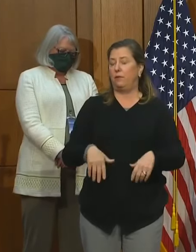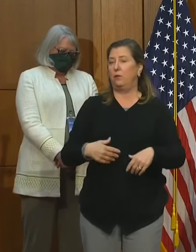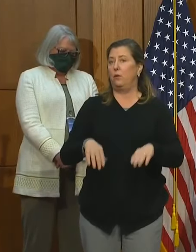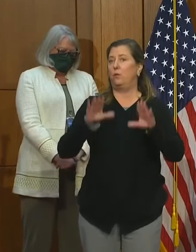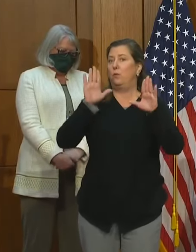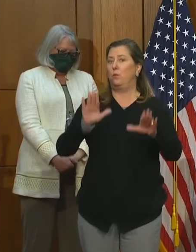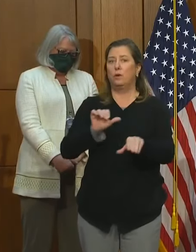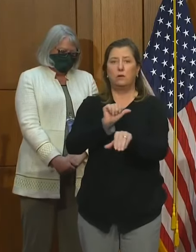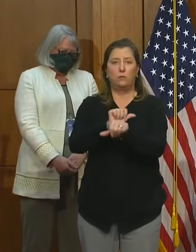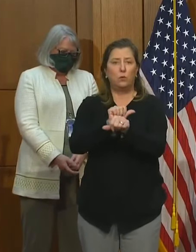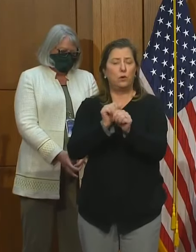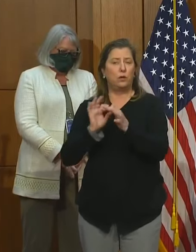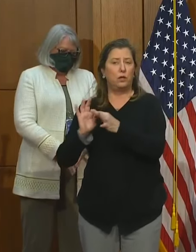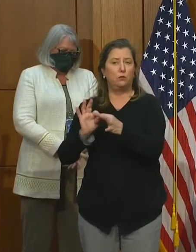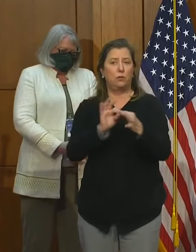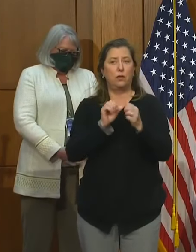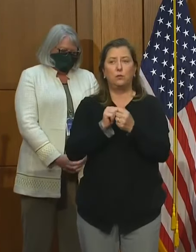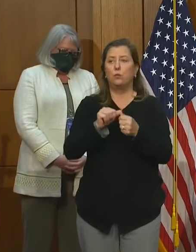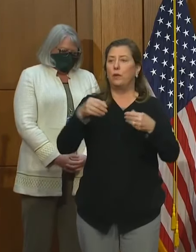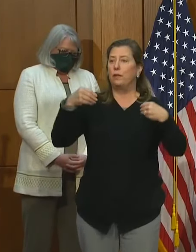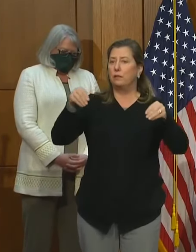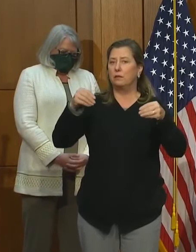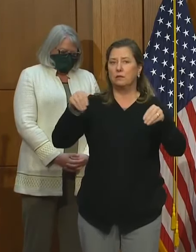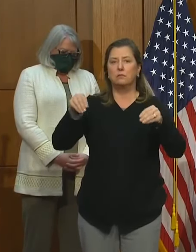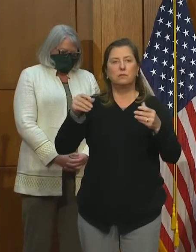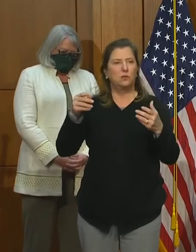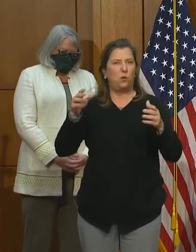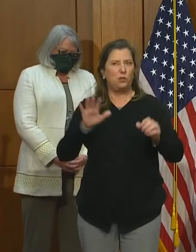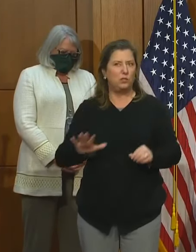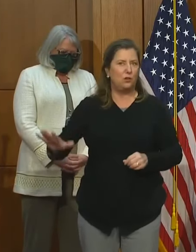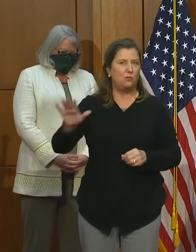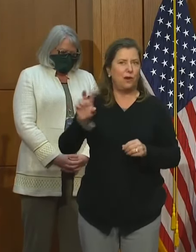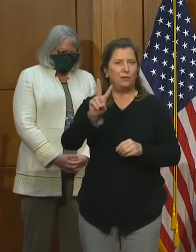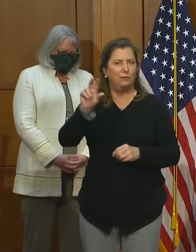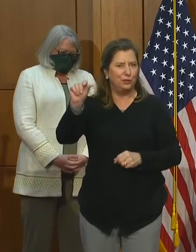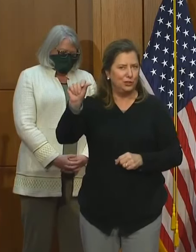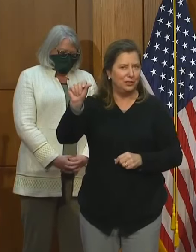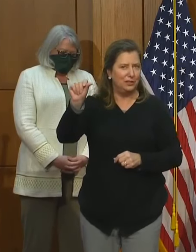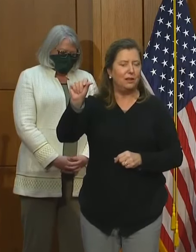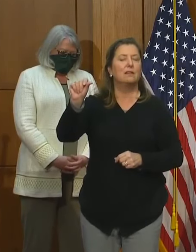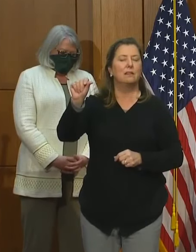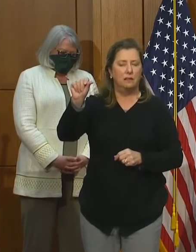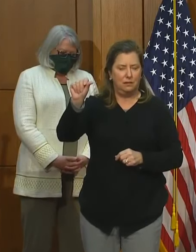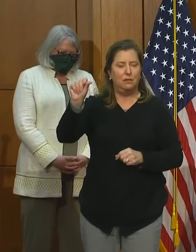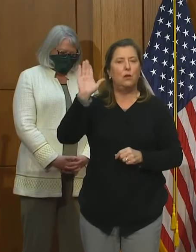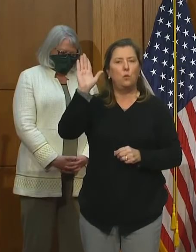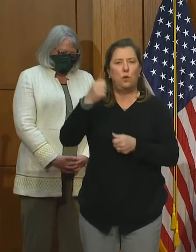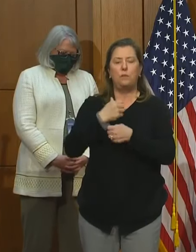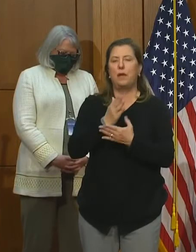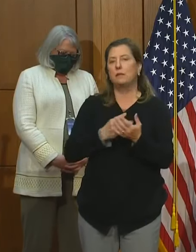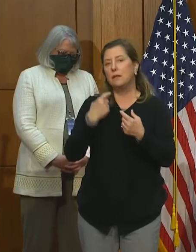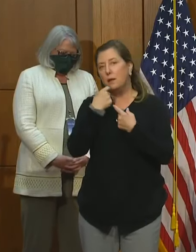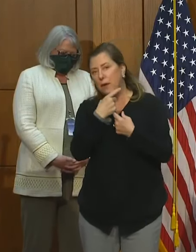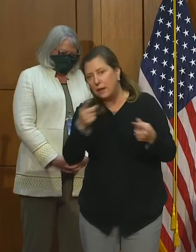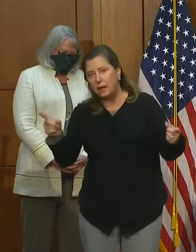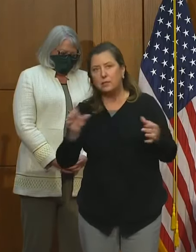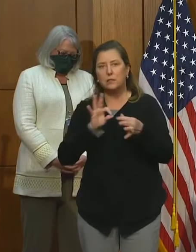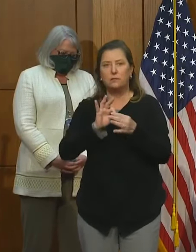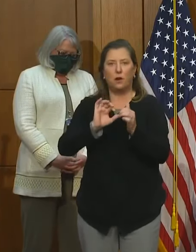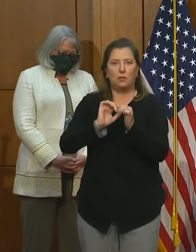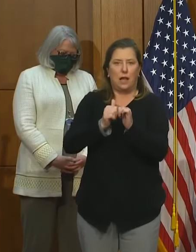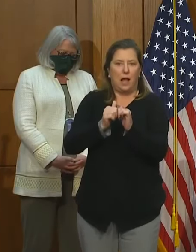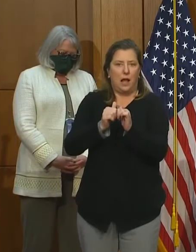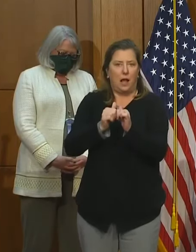working relationships with our retailers across Virginia. And we will be making some announcements of how we will